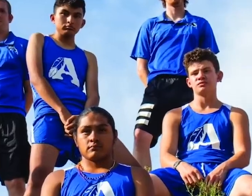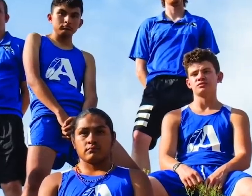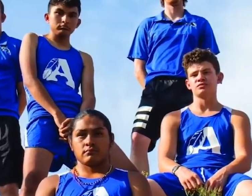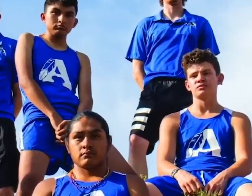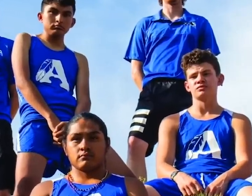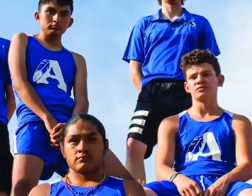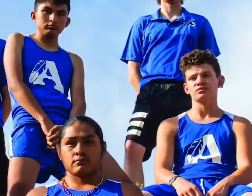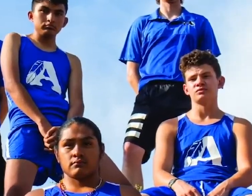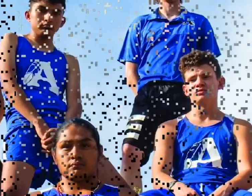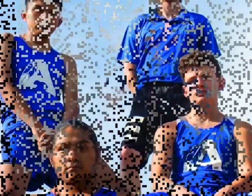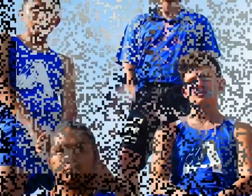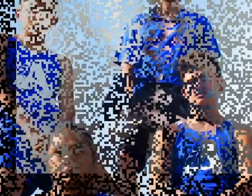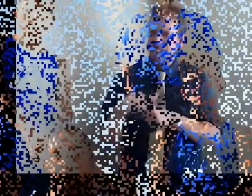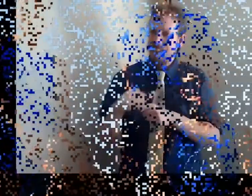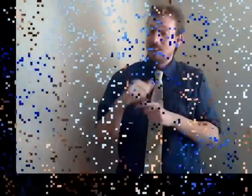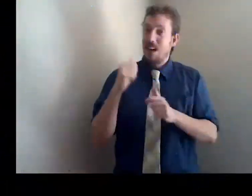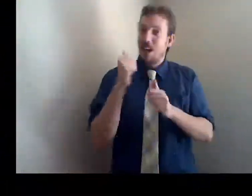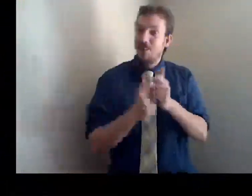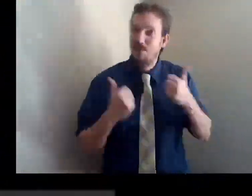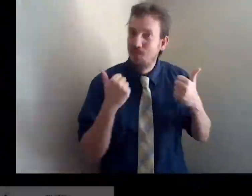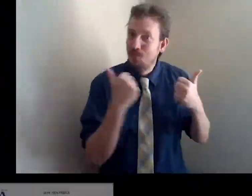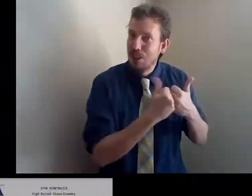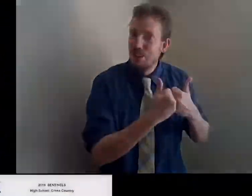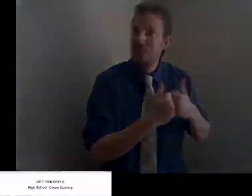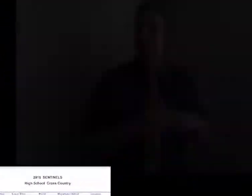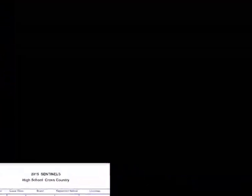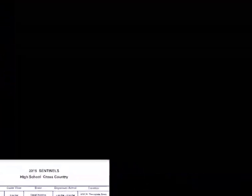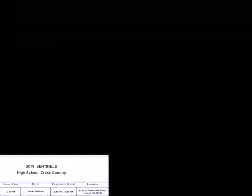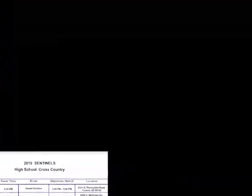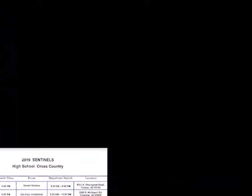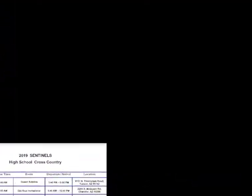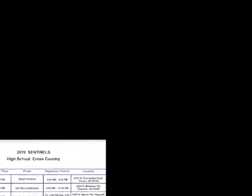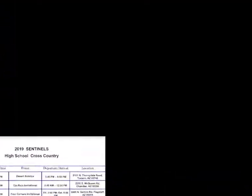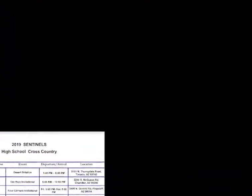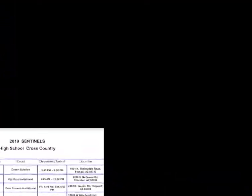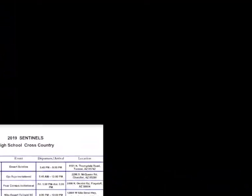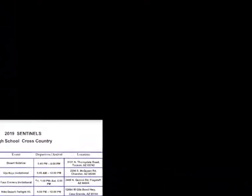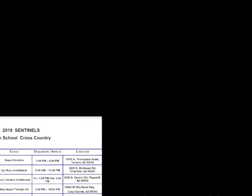ASDB cross-country athletes and coaches pose on a mountaintop.